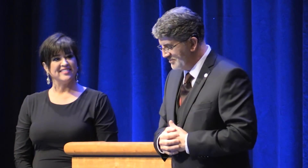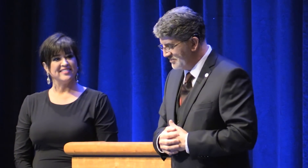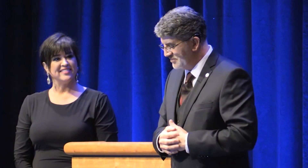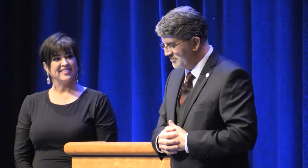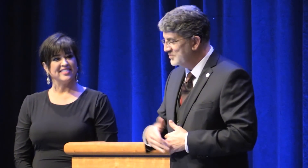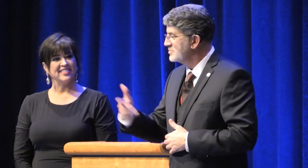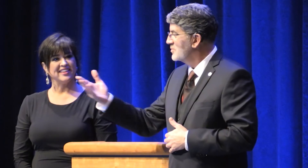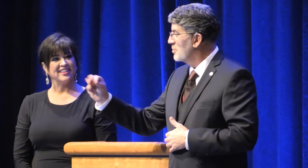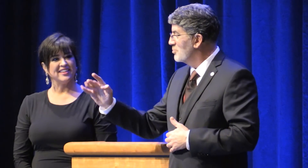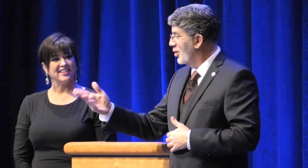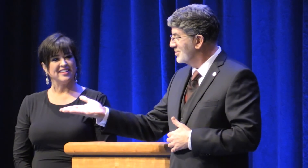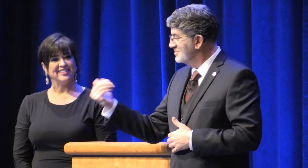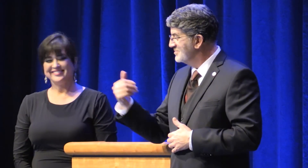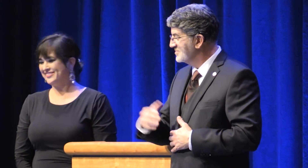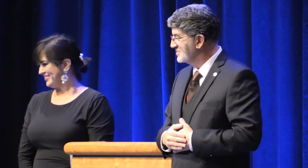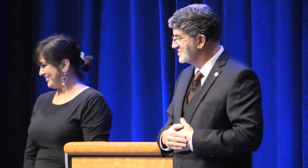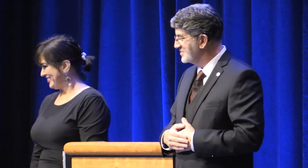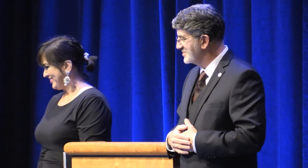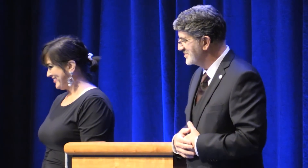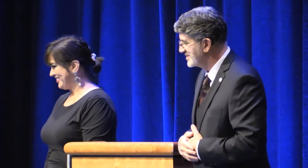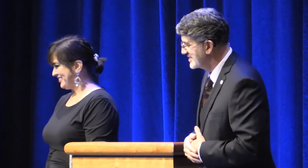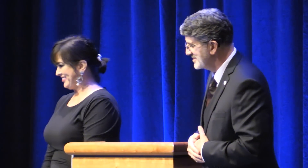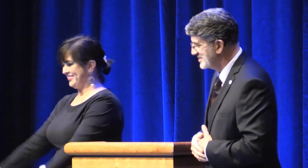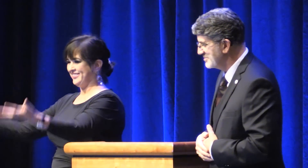Sprint Accessibility. Mark, please come to the stage.